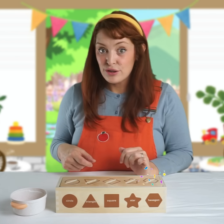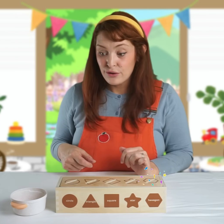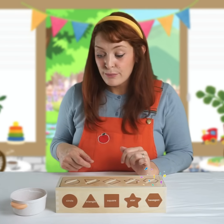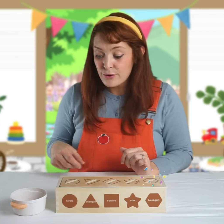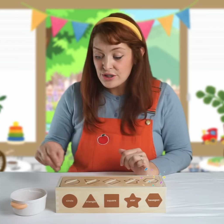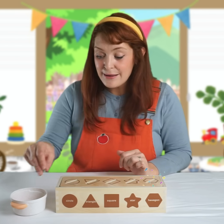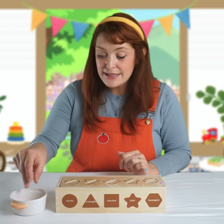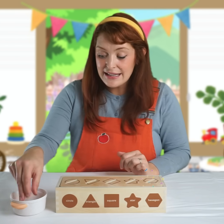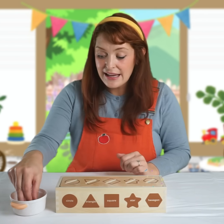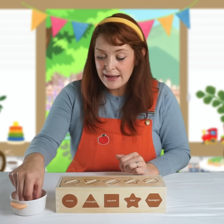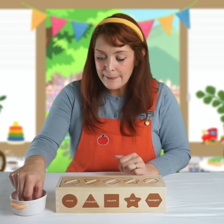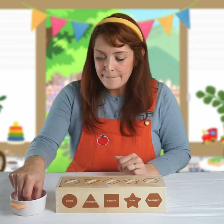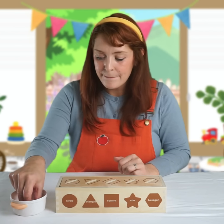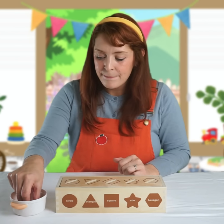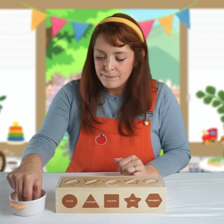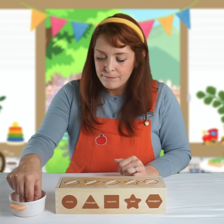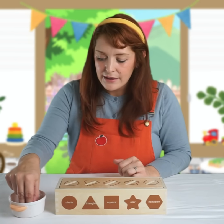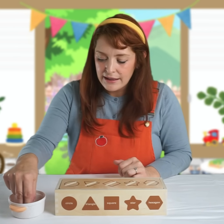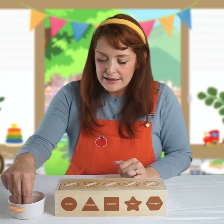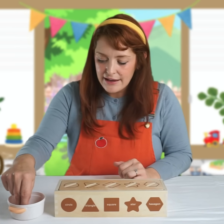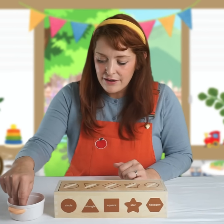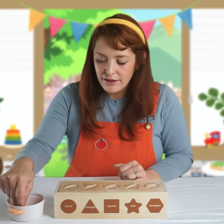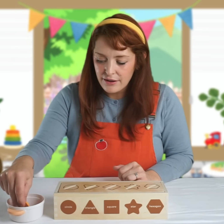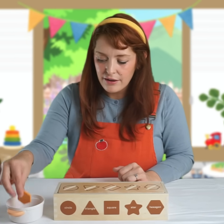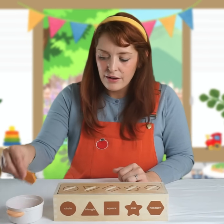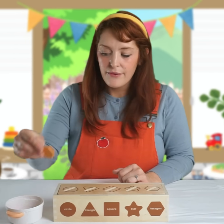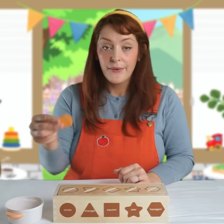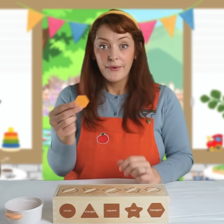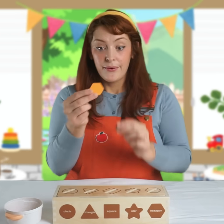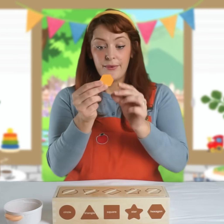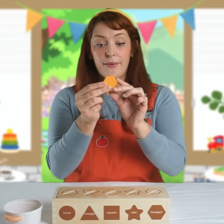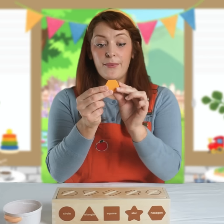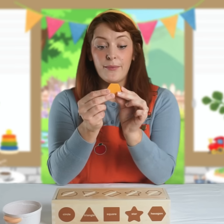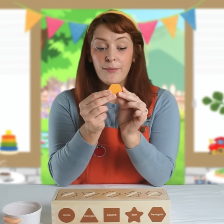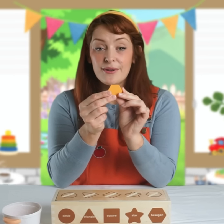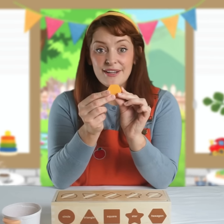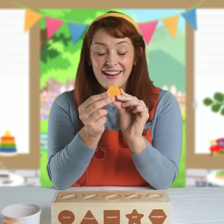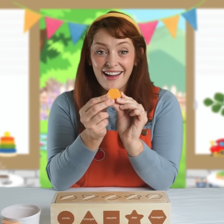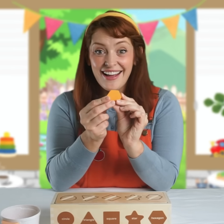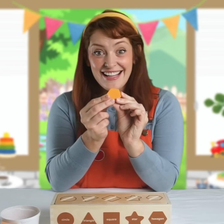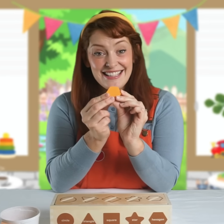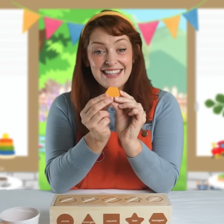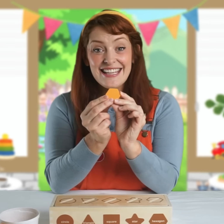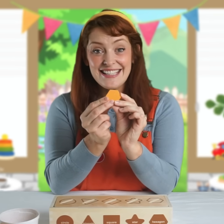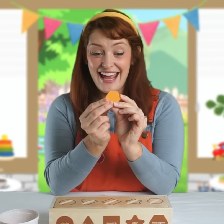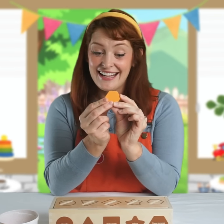two more shapes in here. Let's have a look. What colour is this